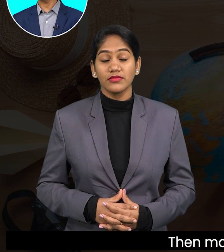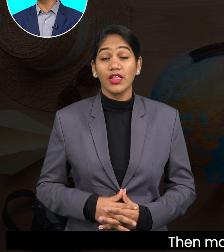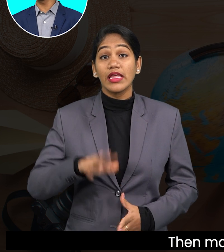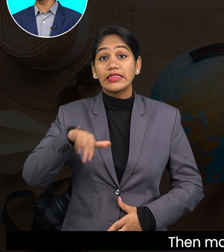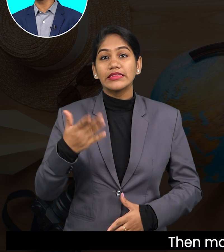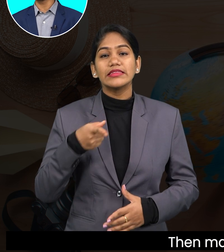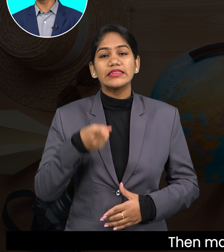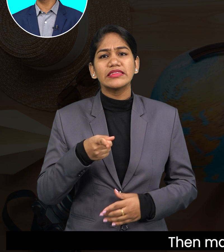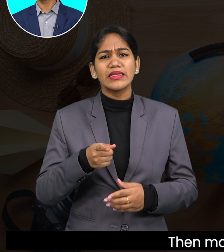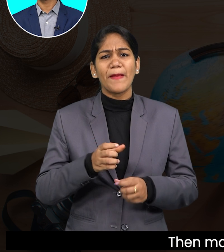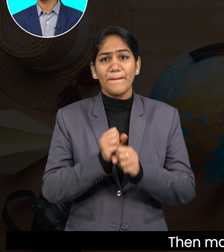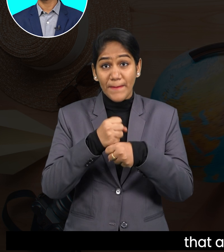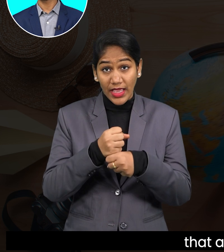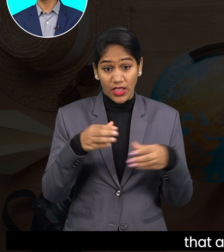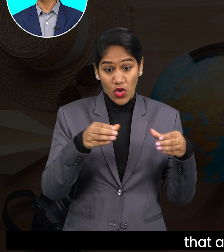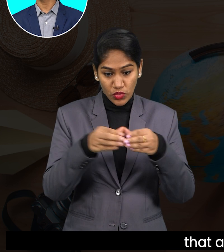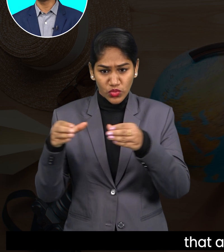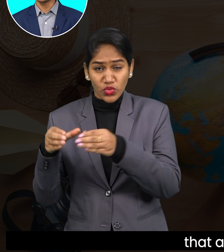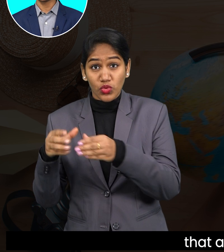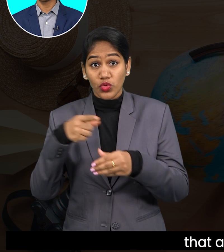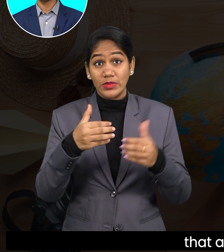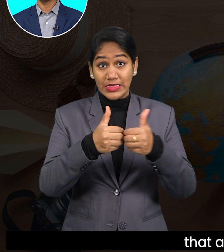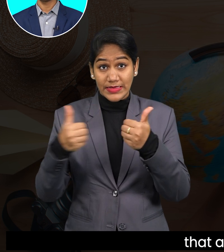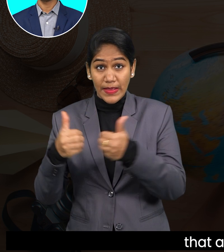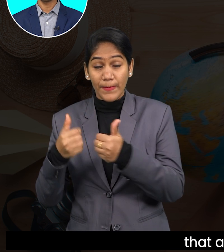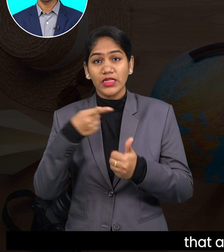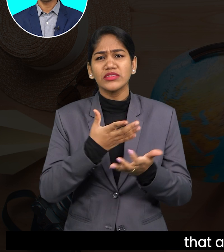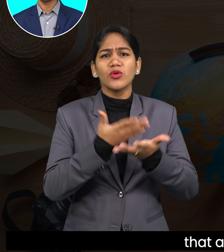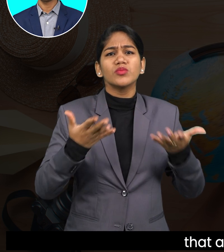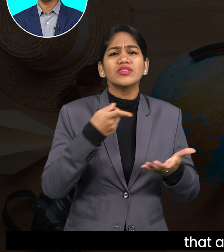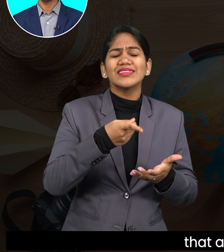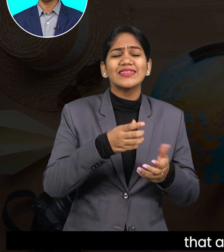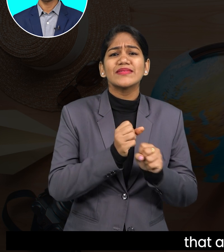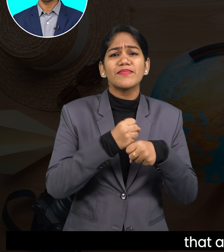Then make a group of objects that are made of plastics.